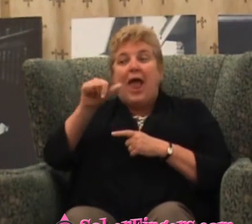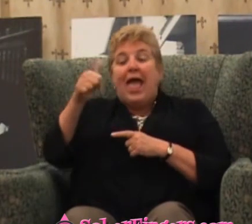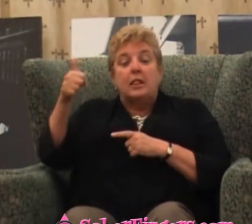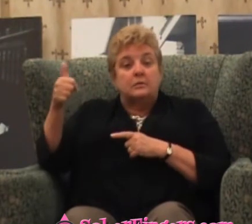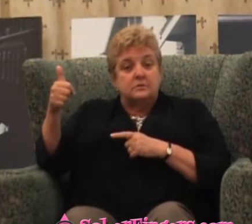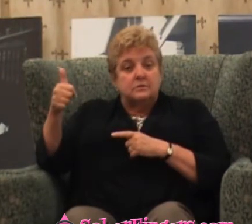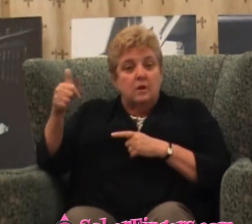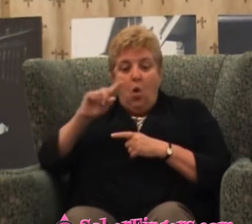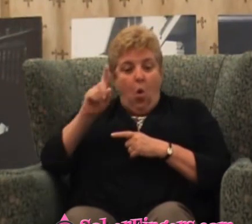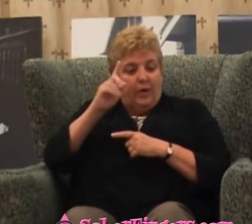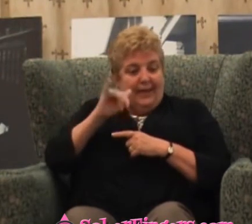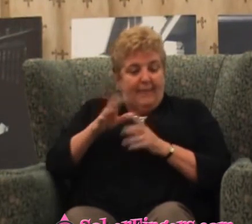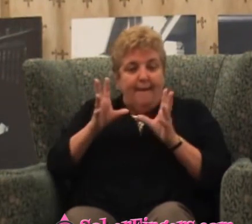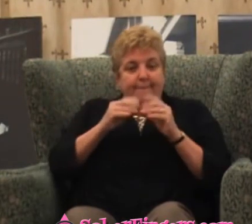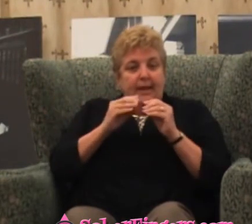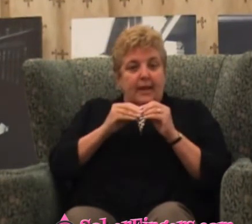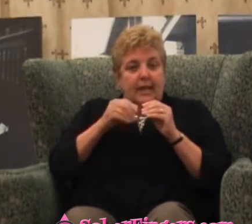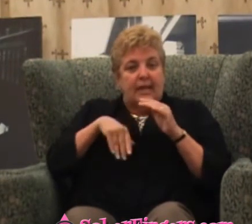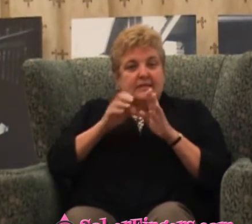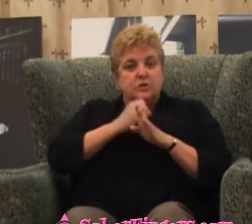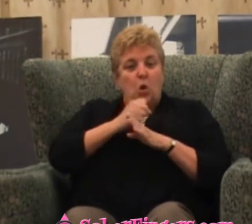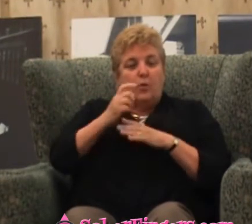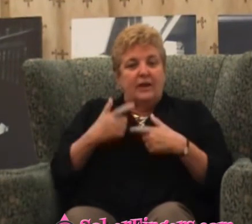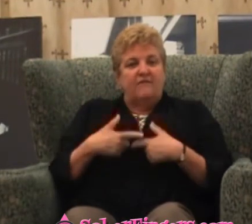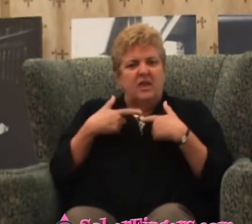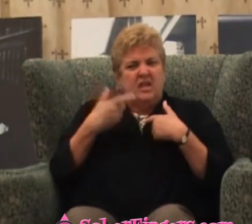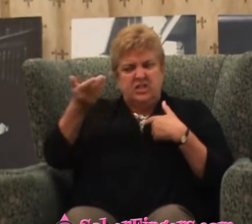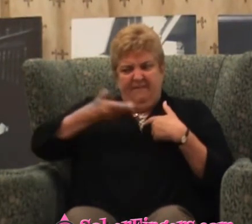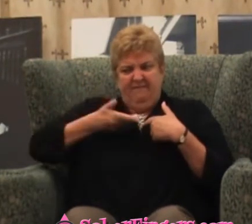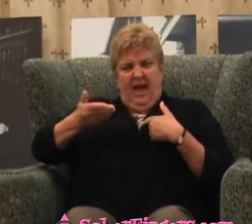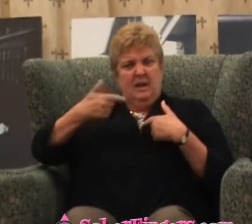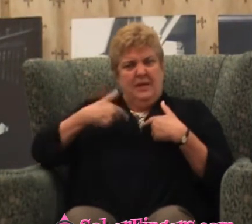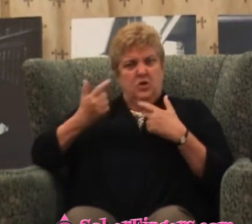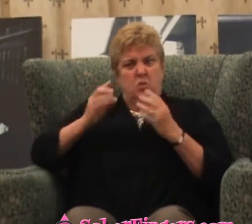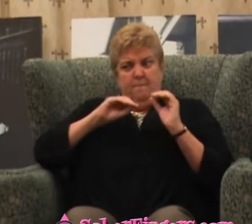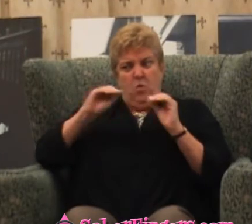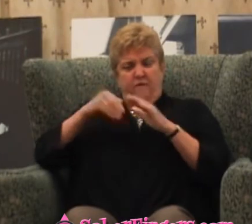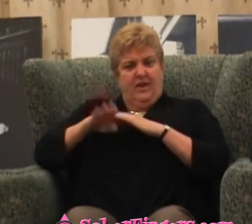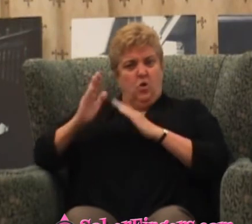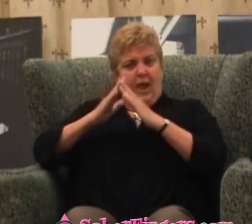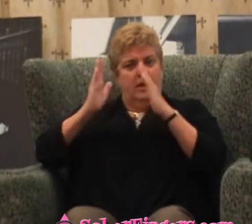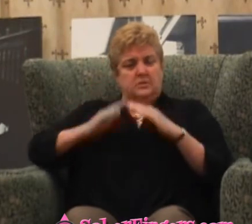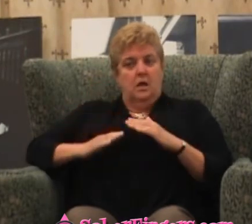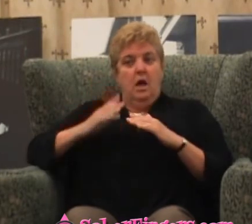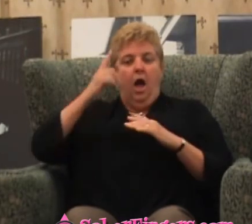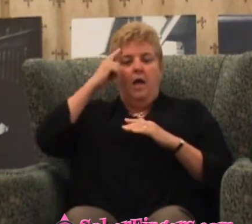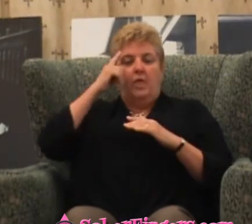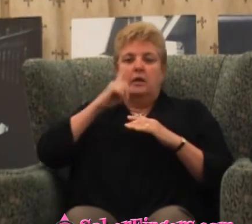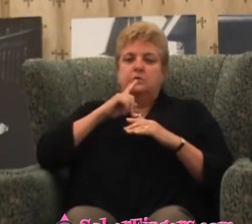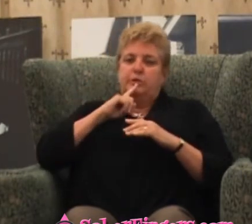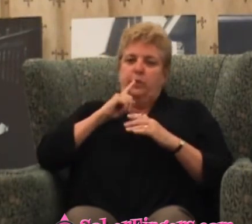she invited me to move into her house. Now, I thought at the time she really just wanted me.